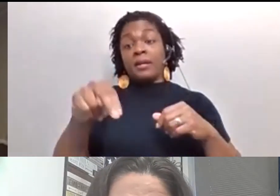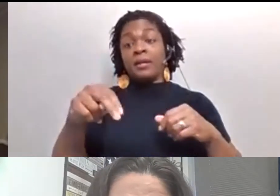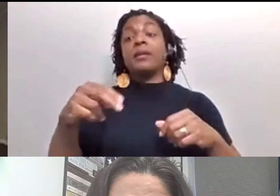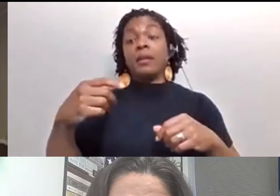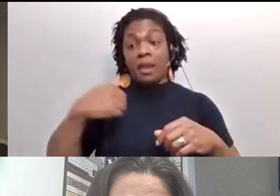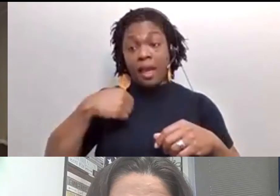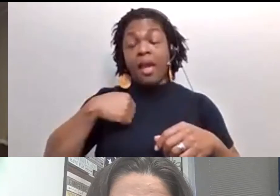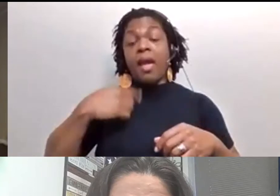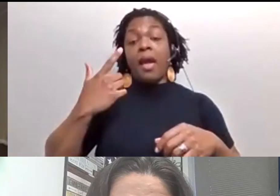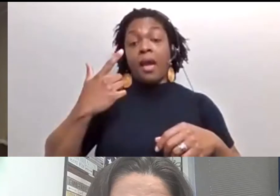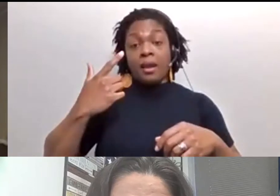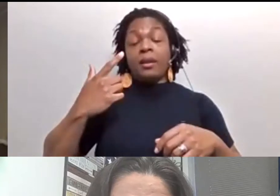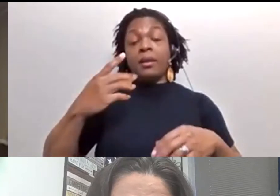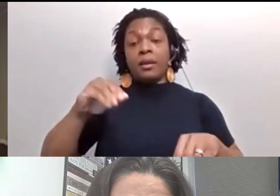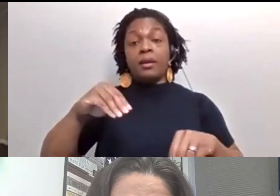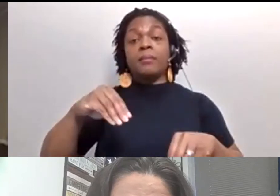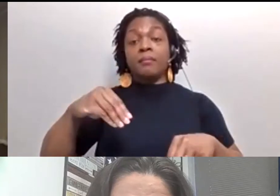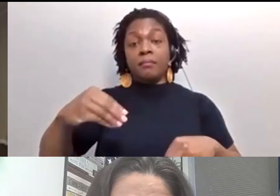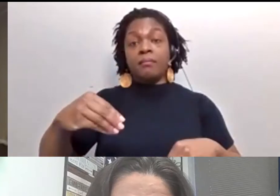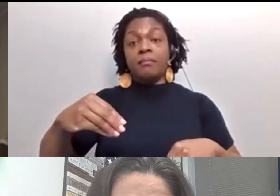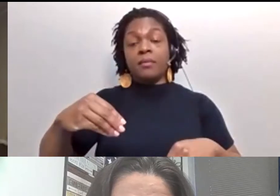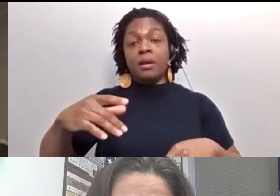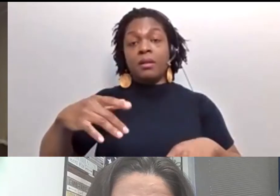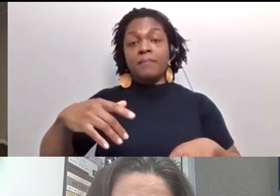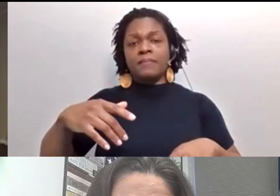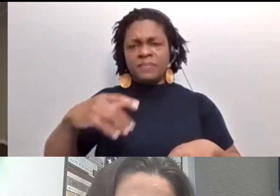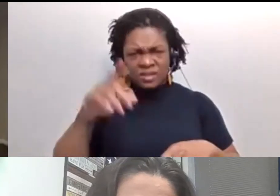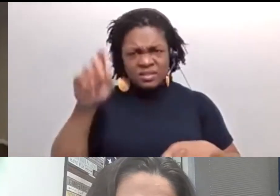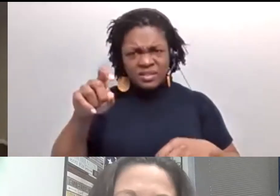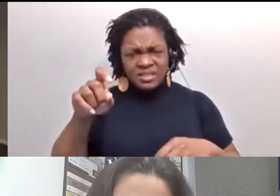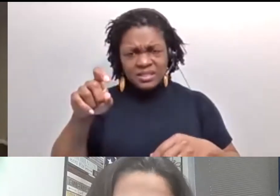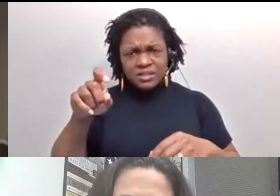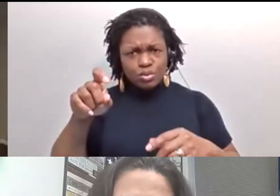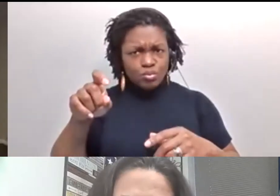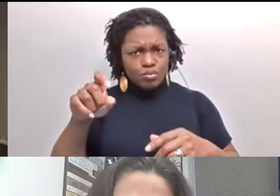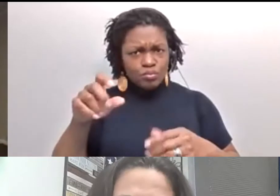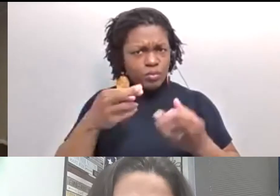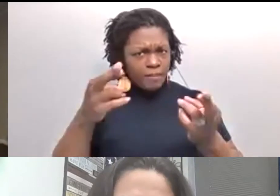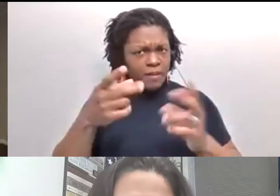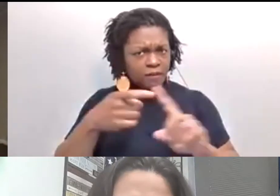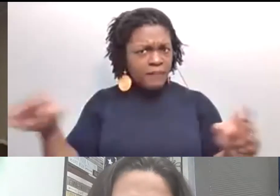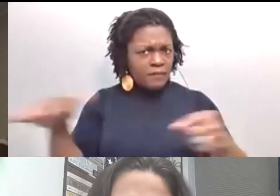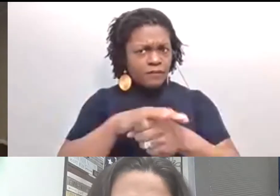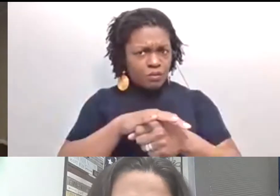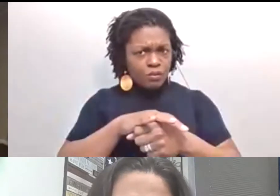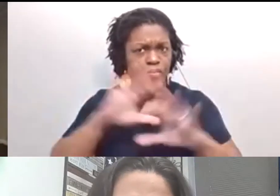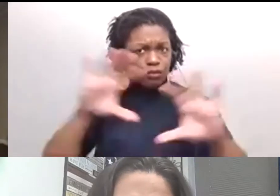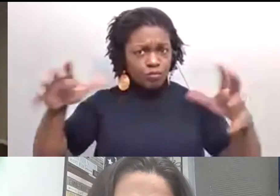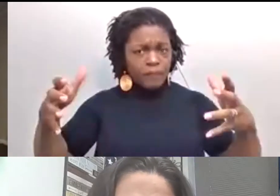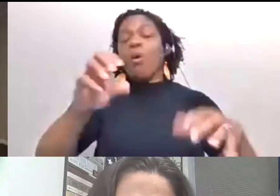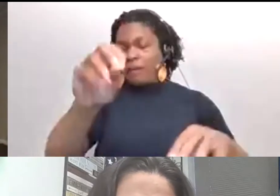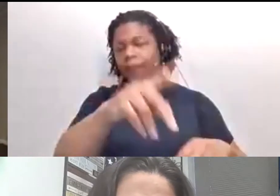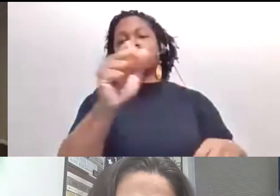that, I don't know, does it have to be a recommendation to the full body from Yes, this? ma'am. Okay, so I motion